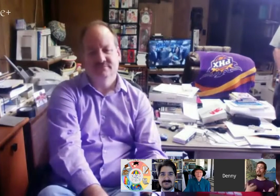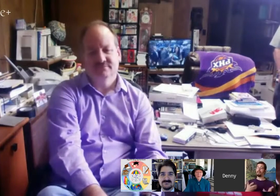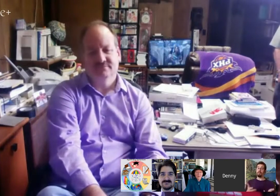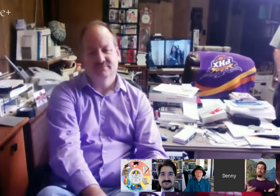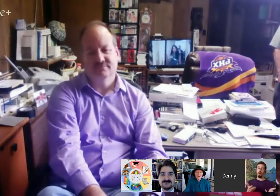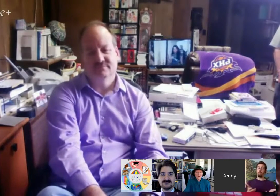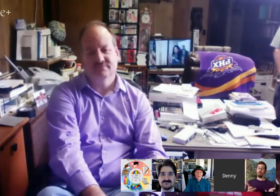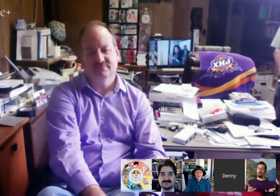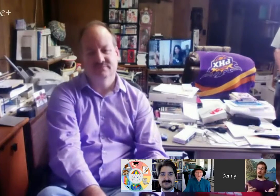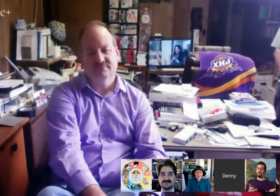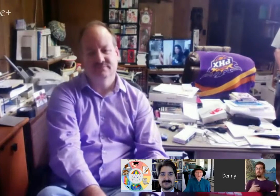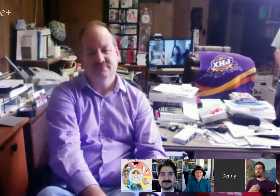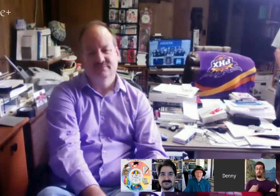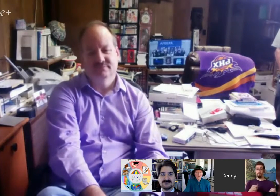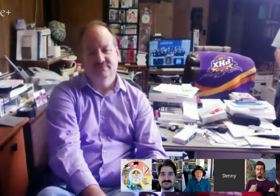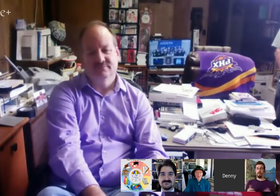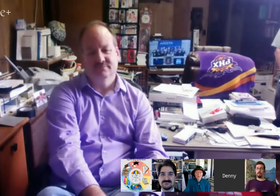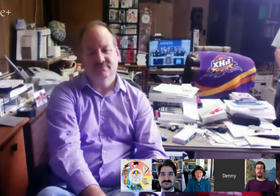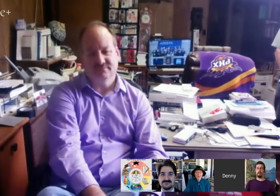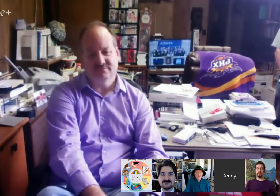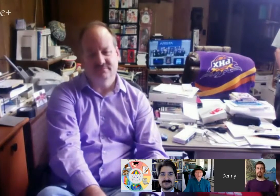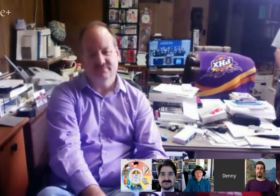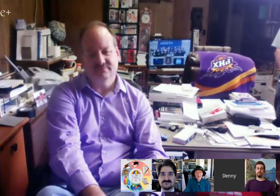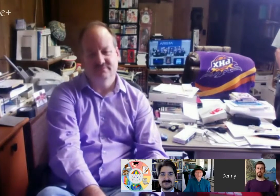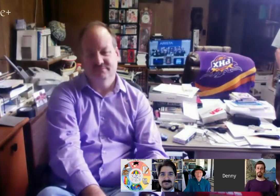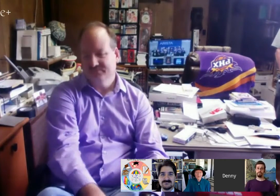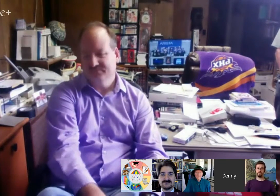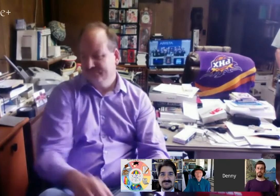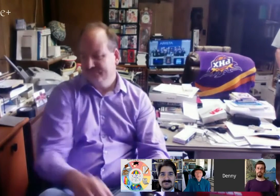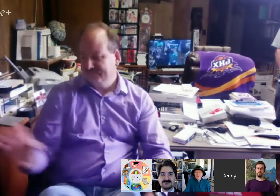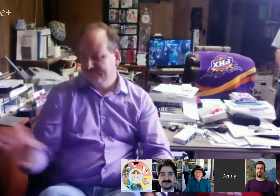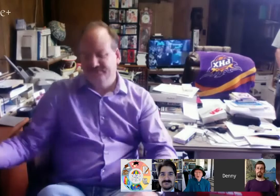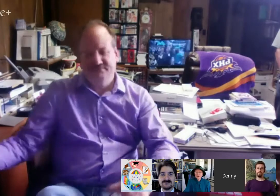at that primary level in elementary.